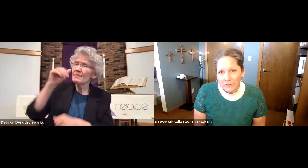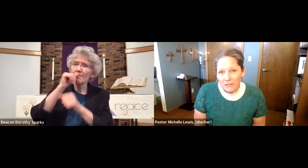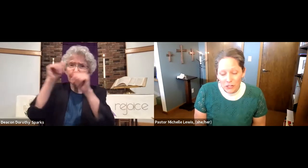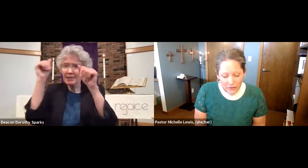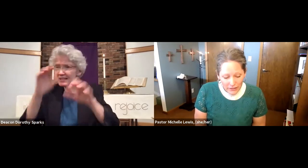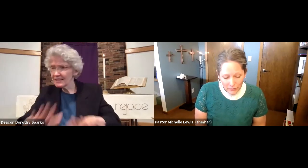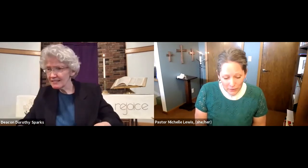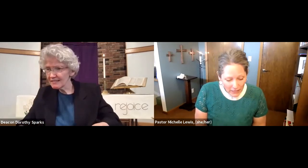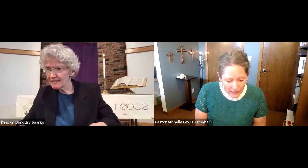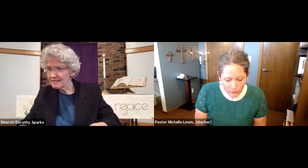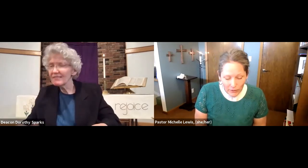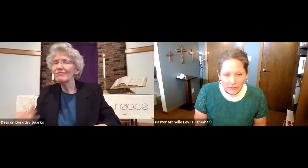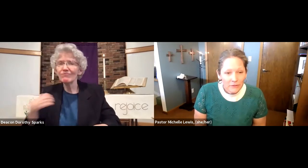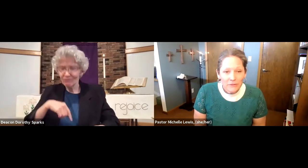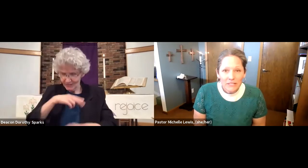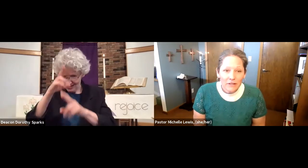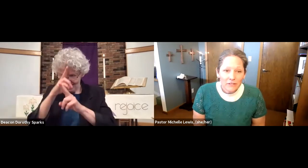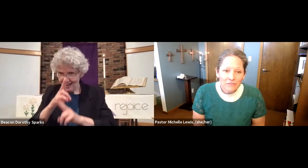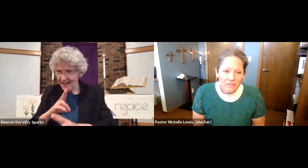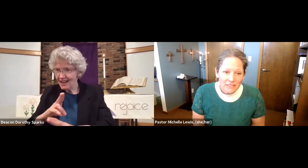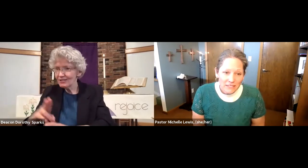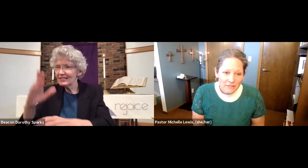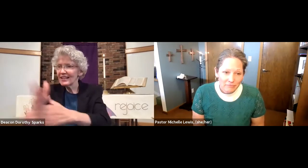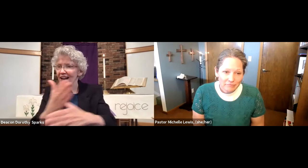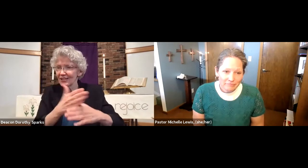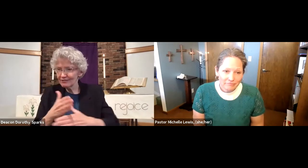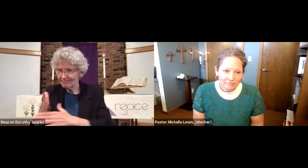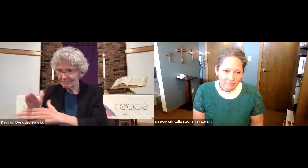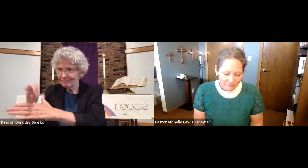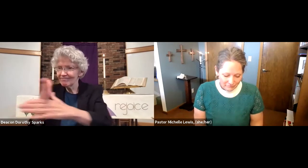are honored to share it with anyone who desires to feast.